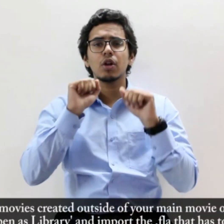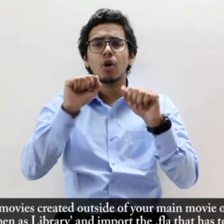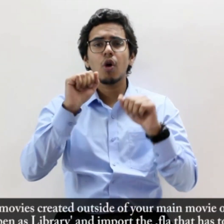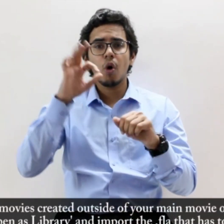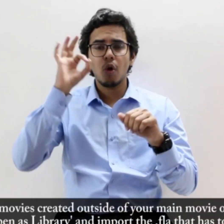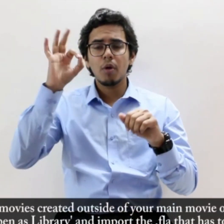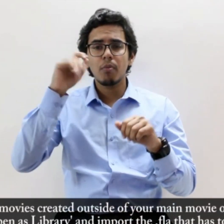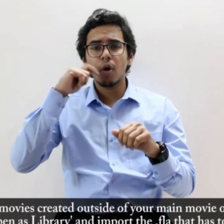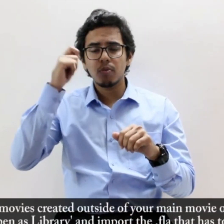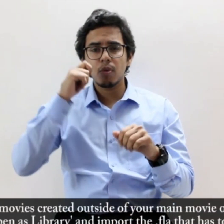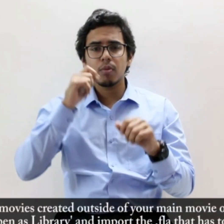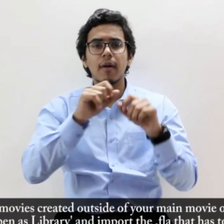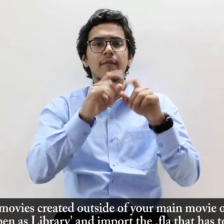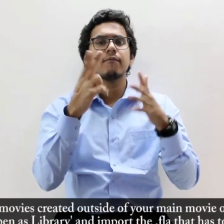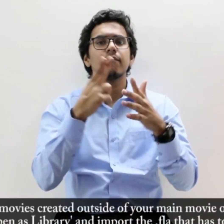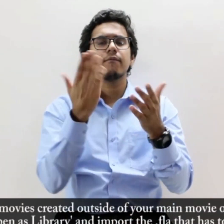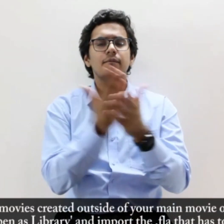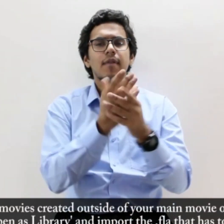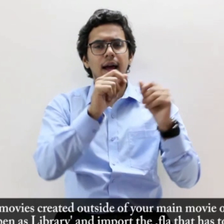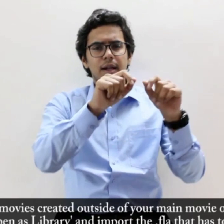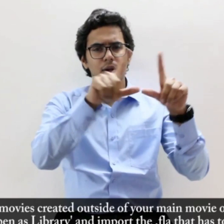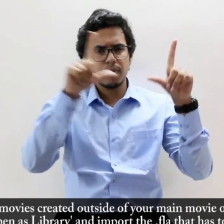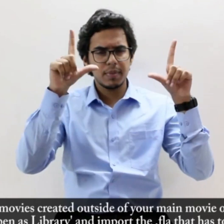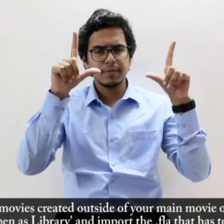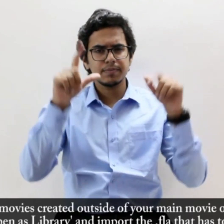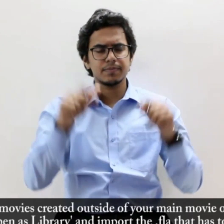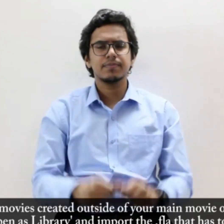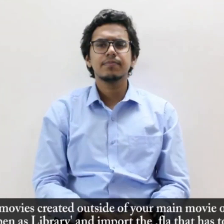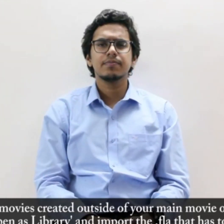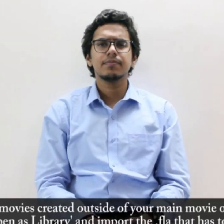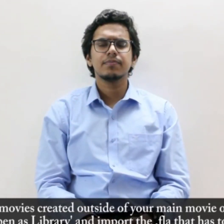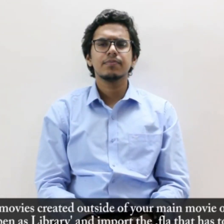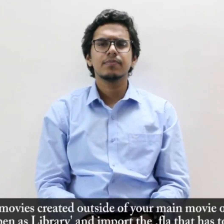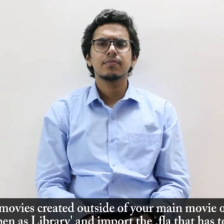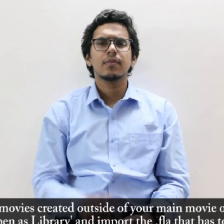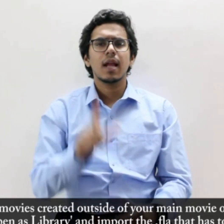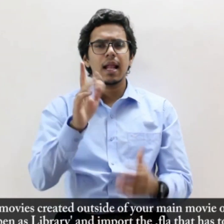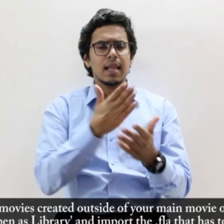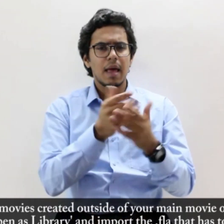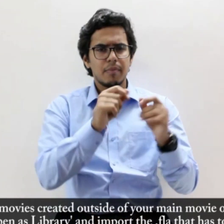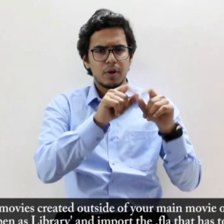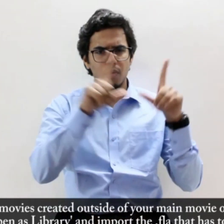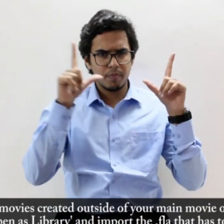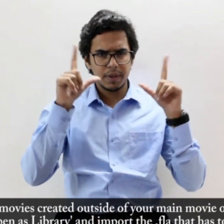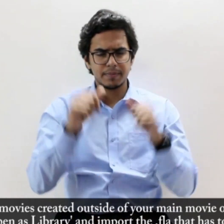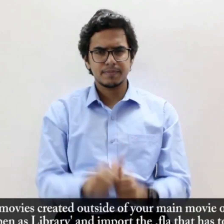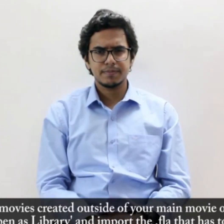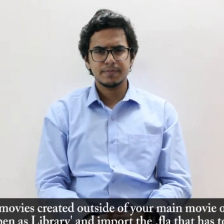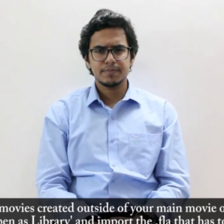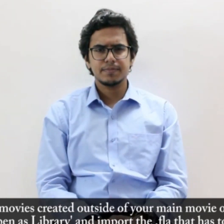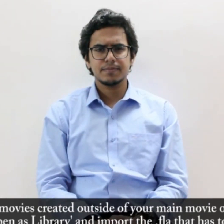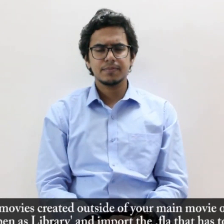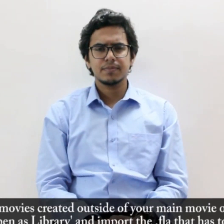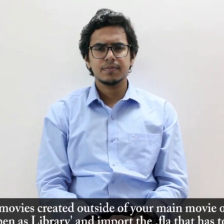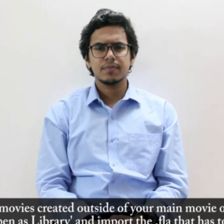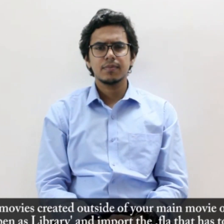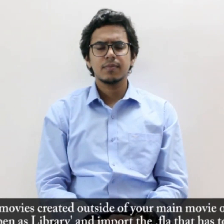For movies created outside of your main movie, open File, Open as Library